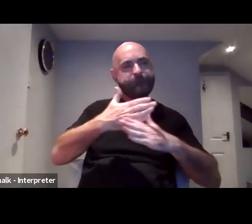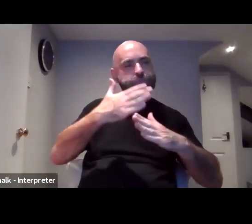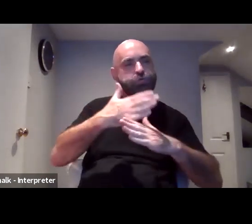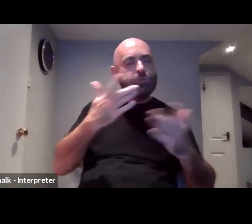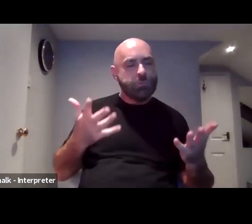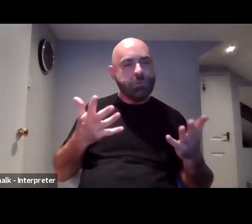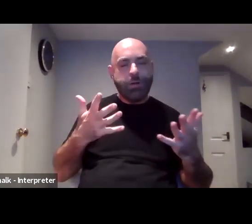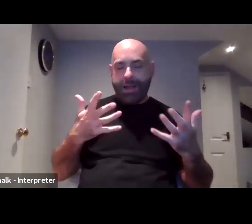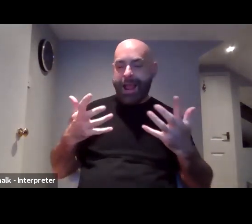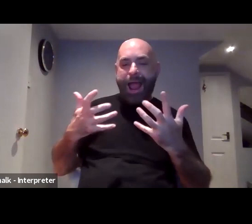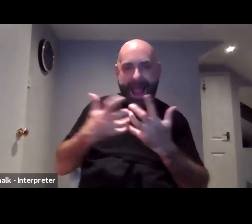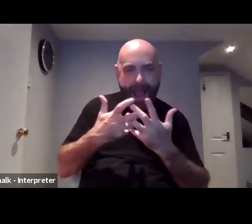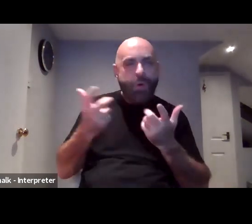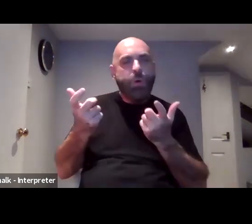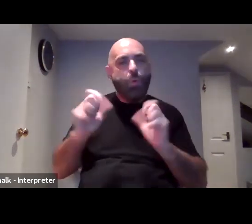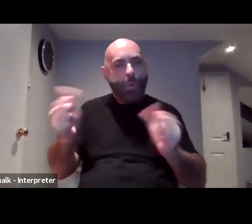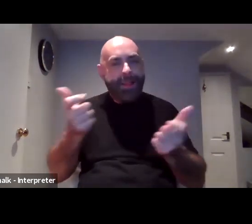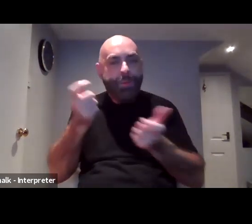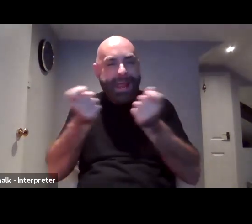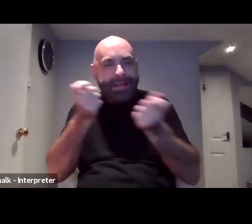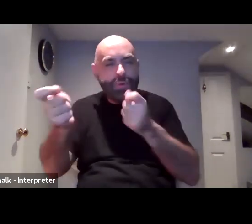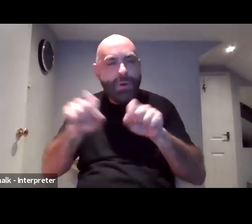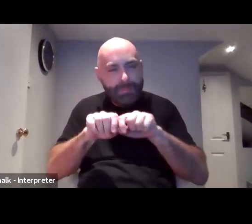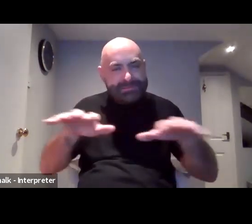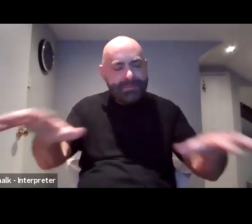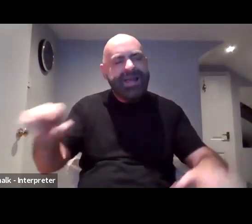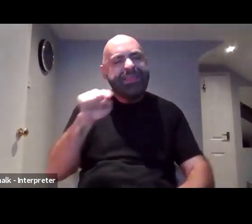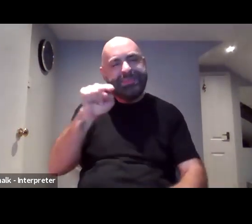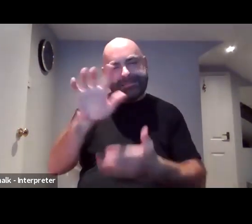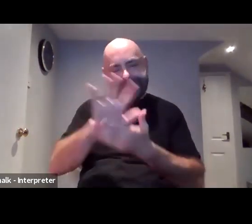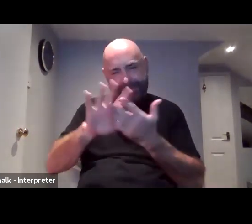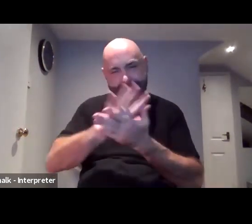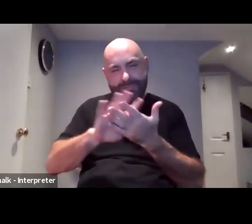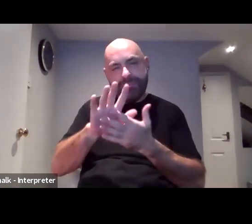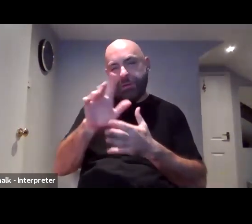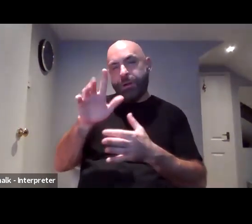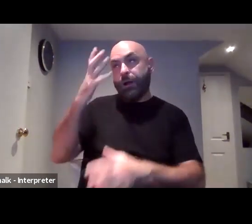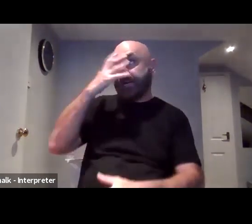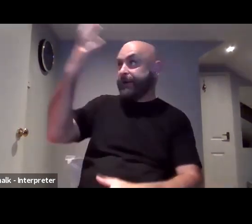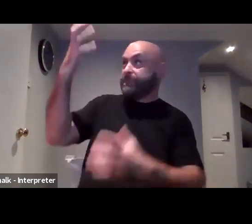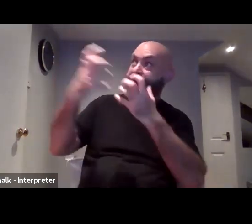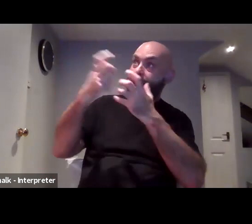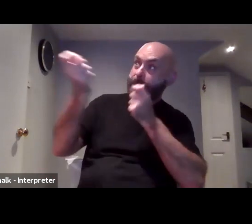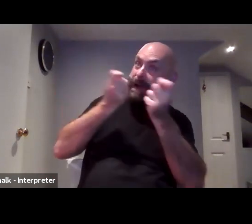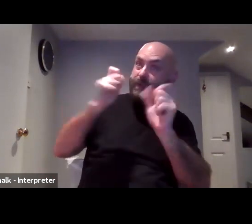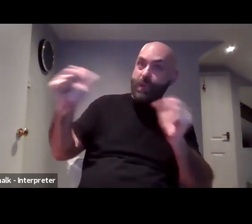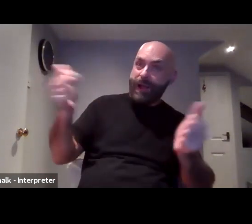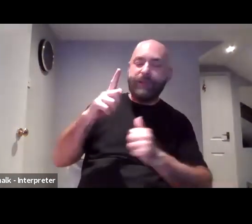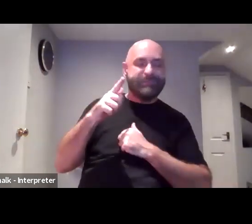well we handle the pandemic. And this is what I mean by the quality of governance and political